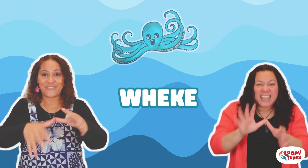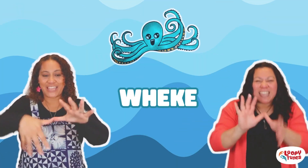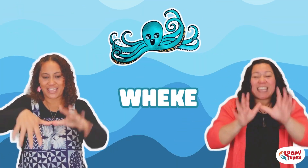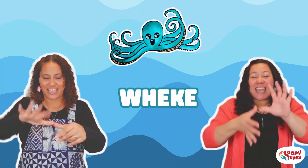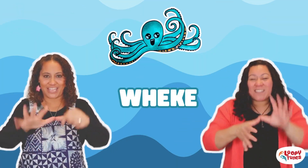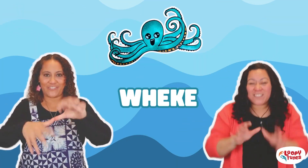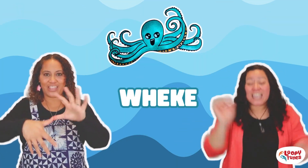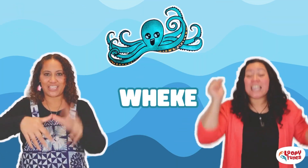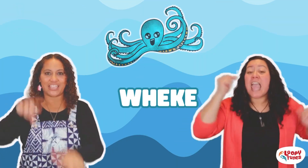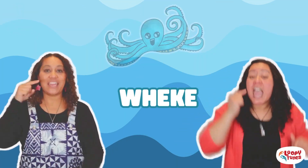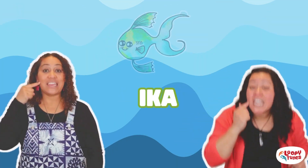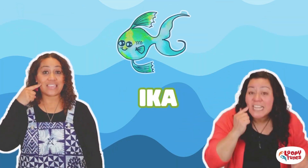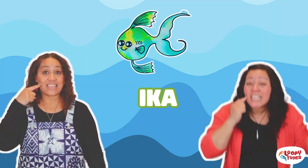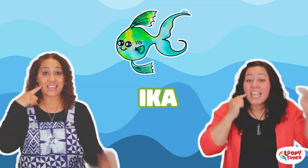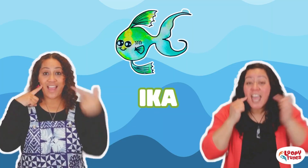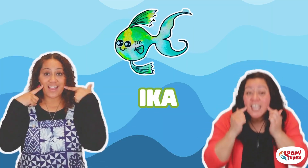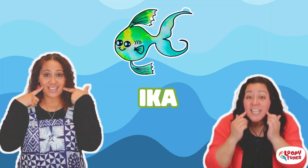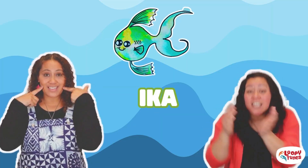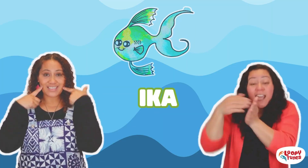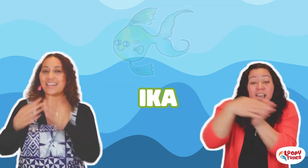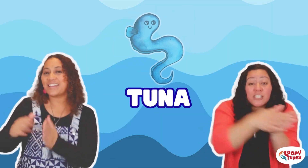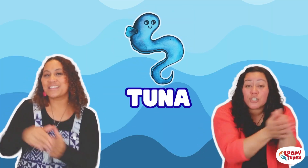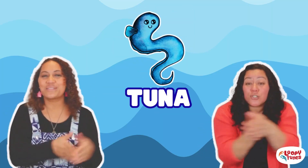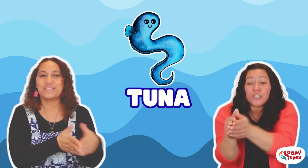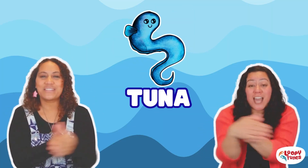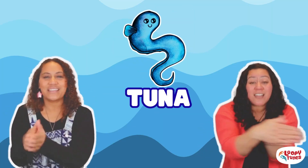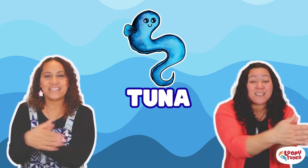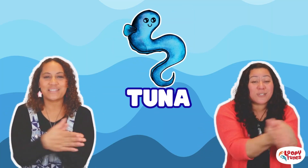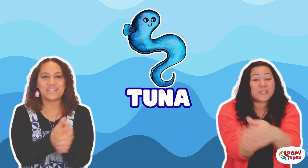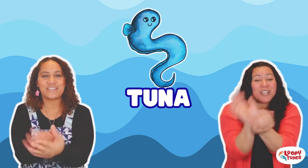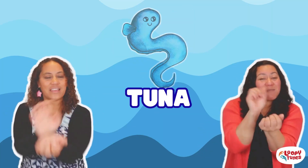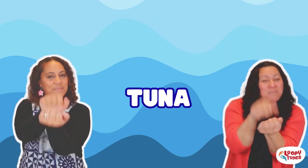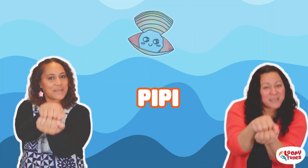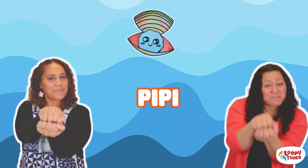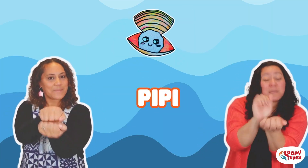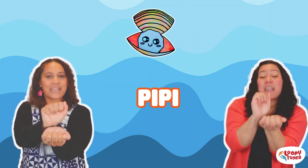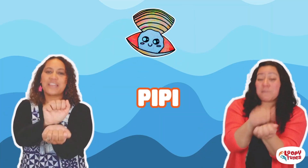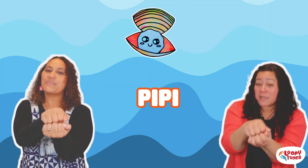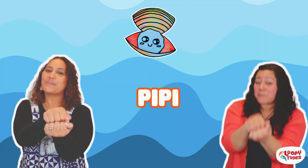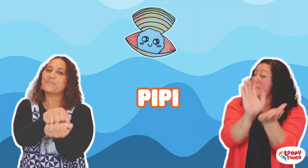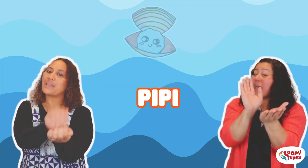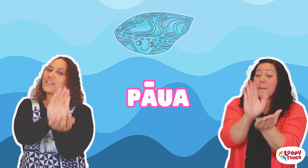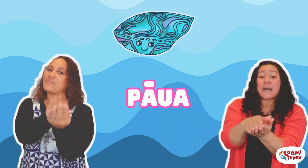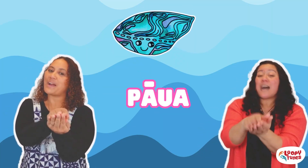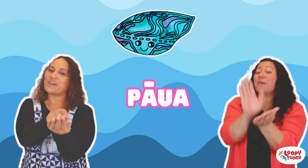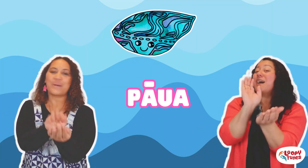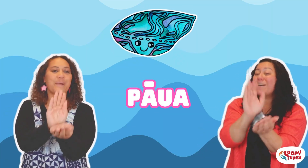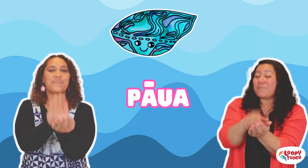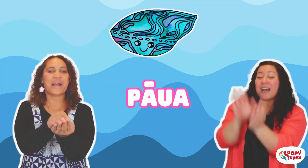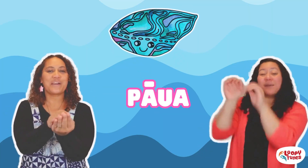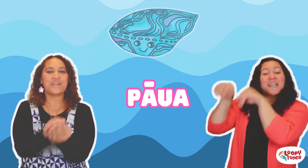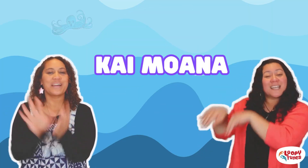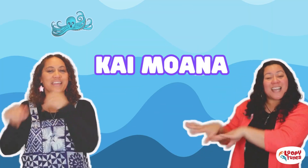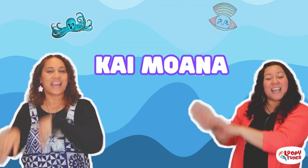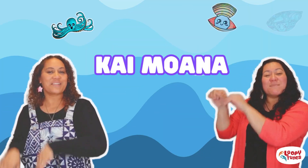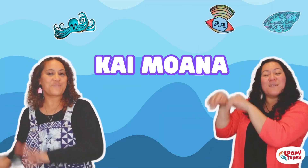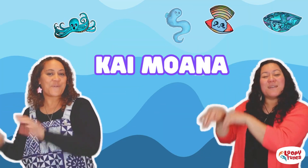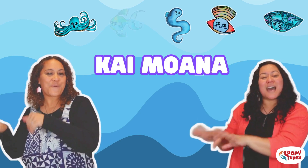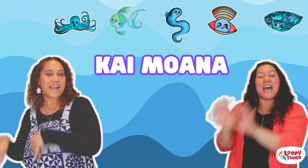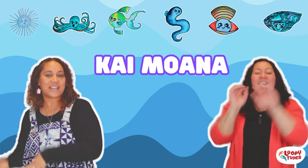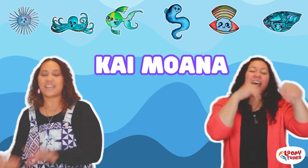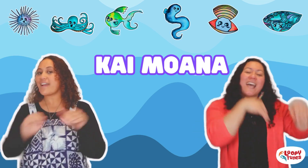kina feke feke, ika ika, tuna tuna, pipi pipi, pawa pawa,